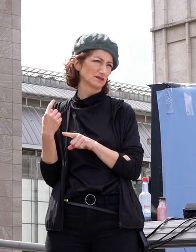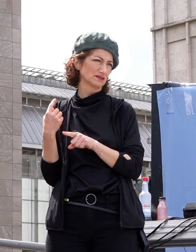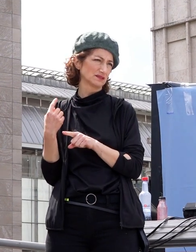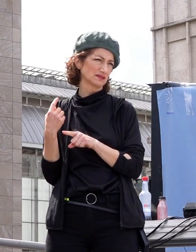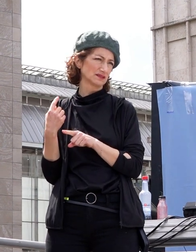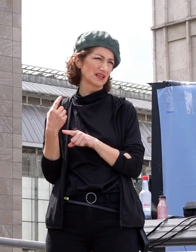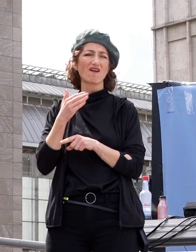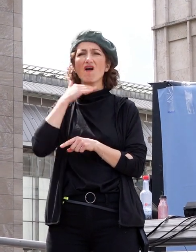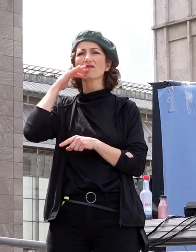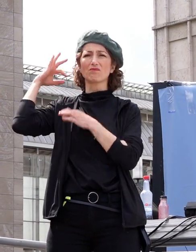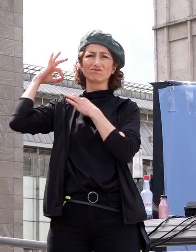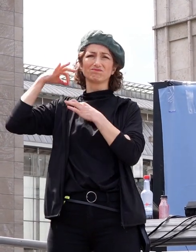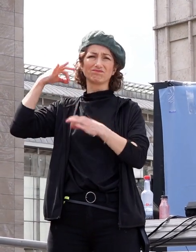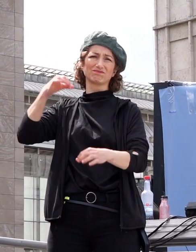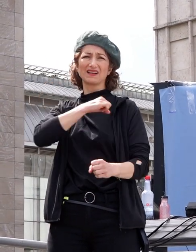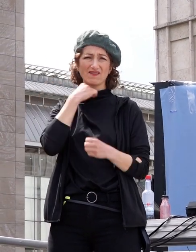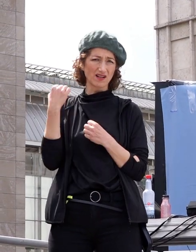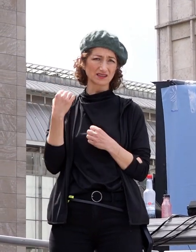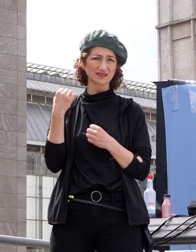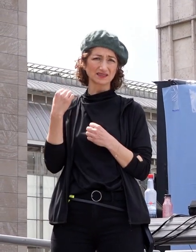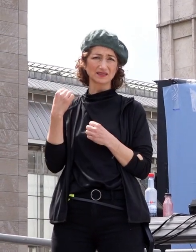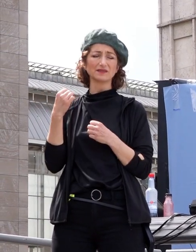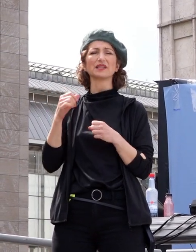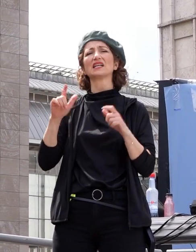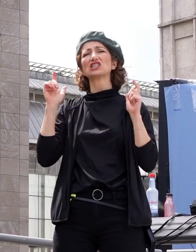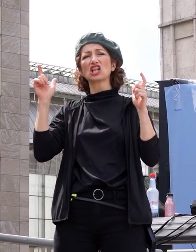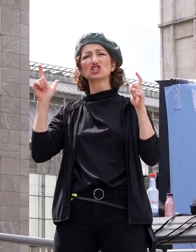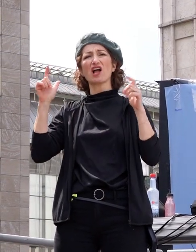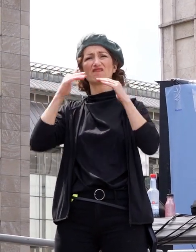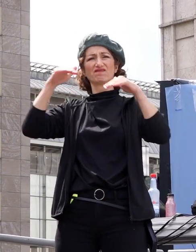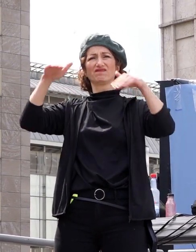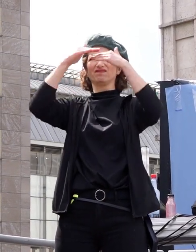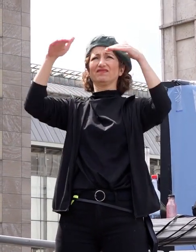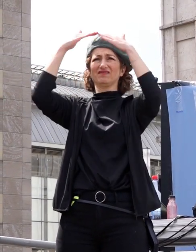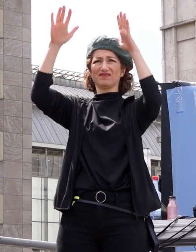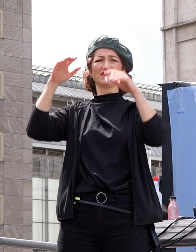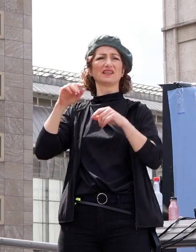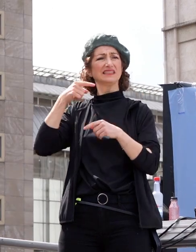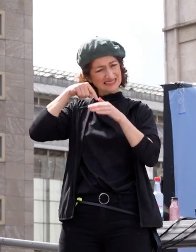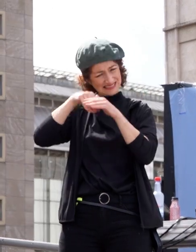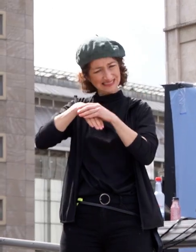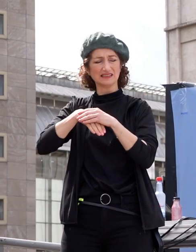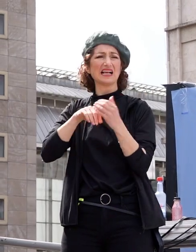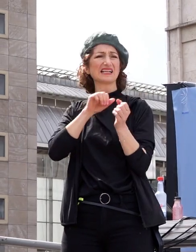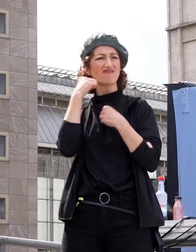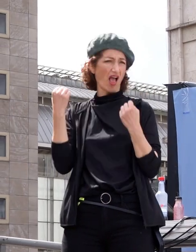Patriarchal violence and class violence kills.